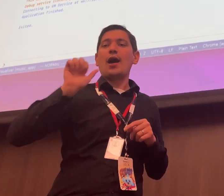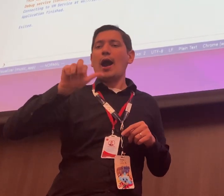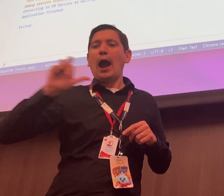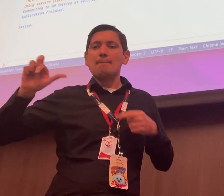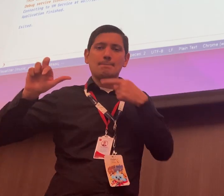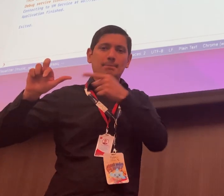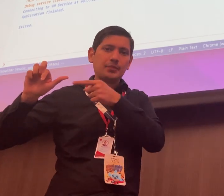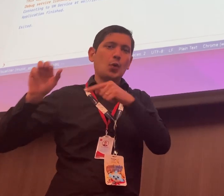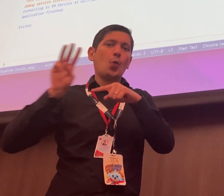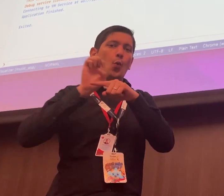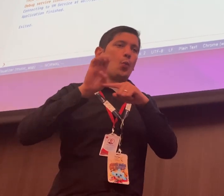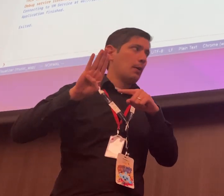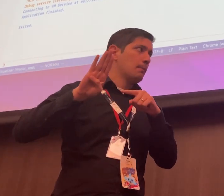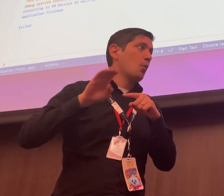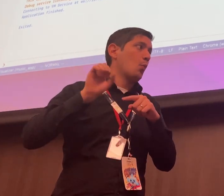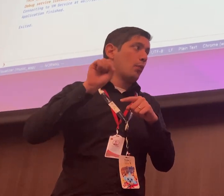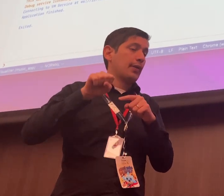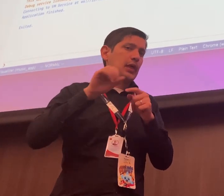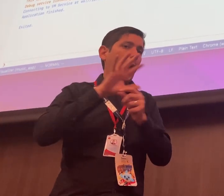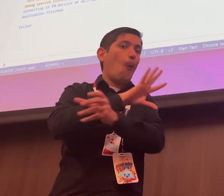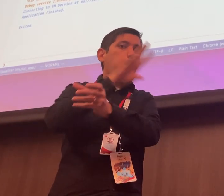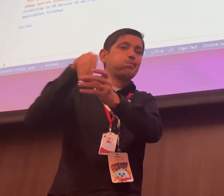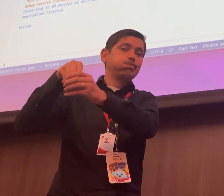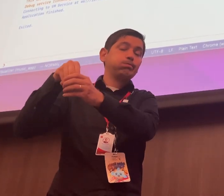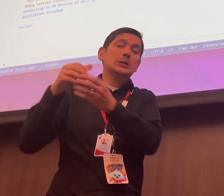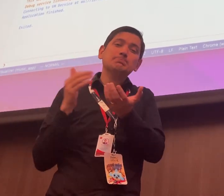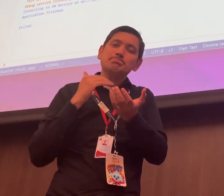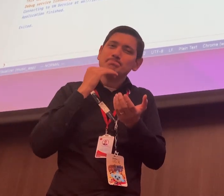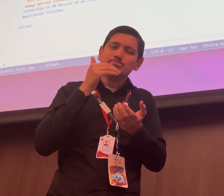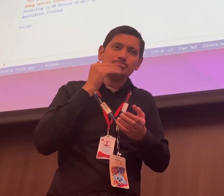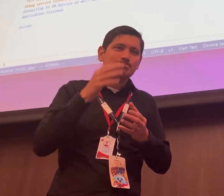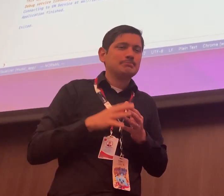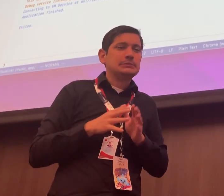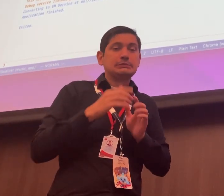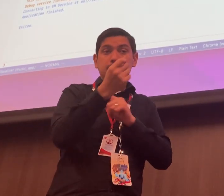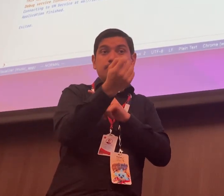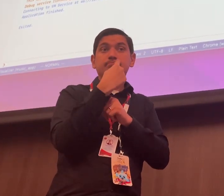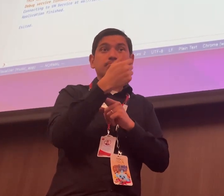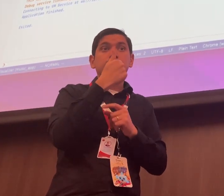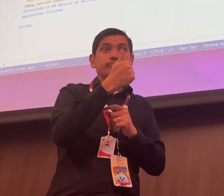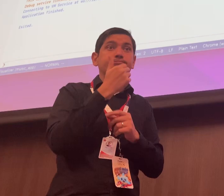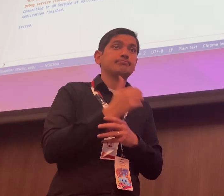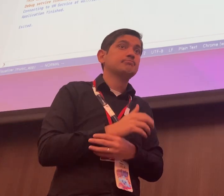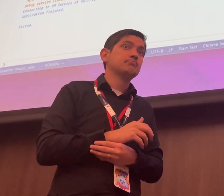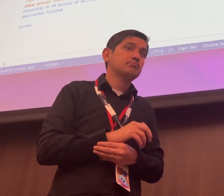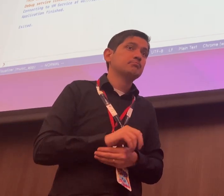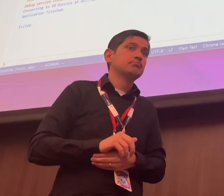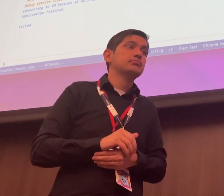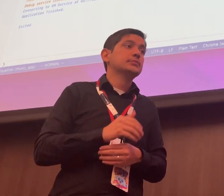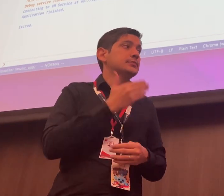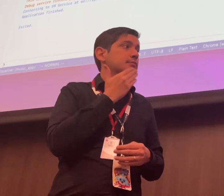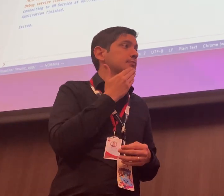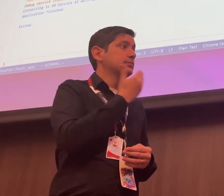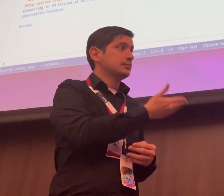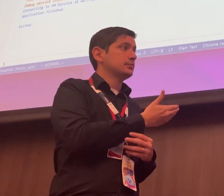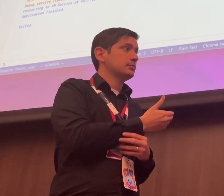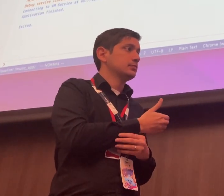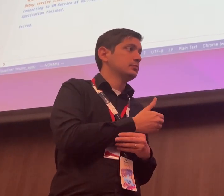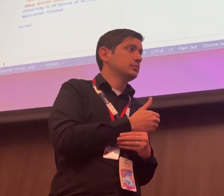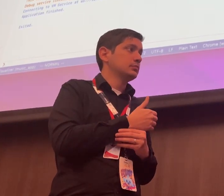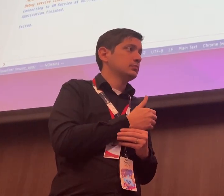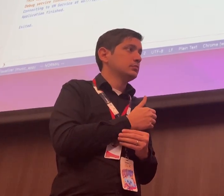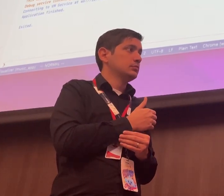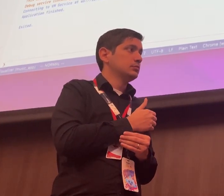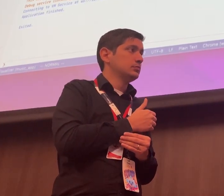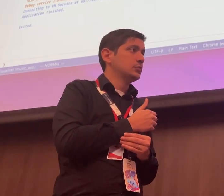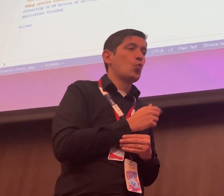web as they were intended. So that's kind of how we're thinking about that. Thank you. If